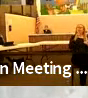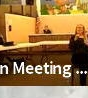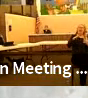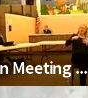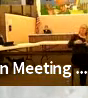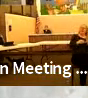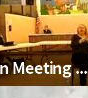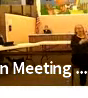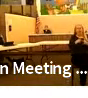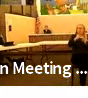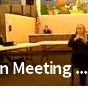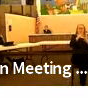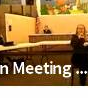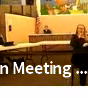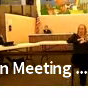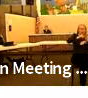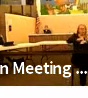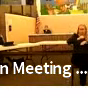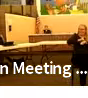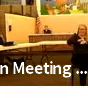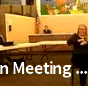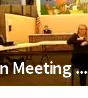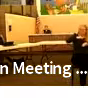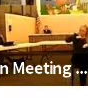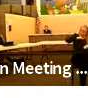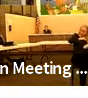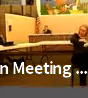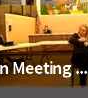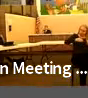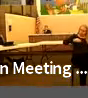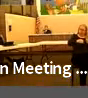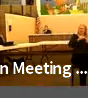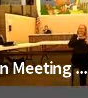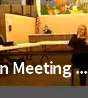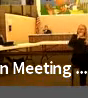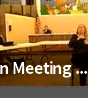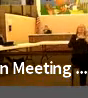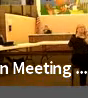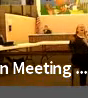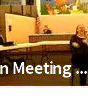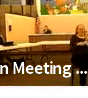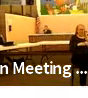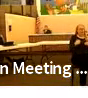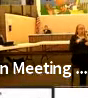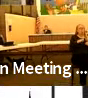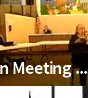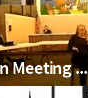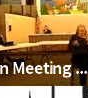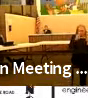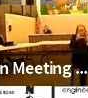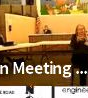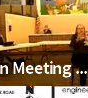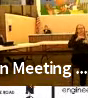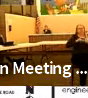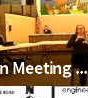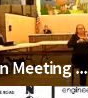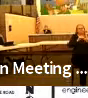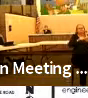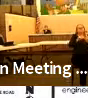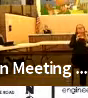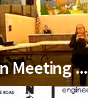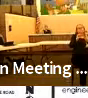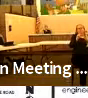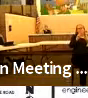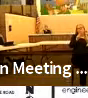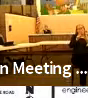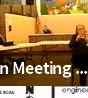a full-blown concrete sidewalk, but there is a pedestrian way on Scottsville West Henrietta Road. So we would be providing a